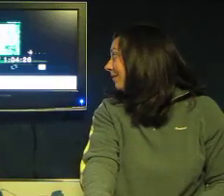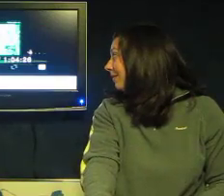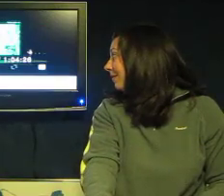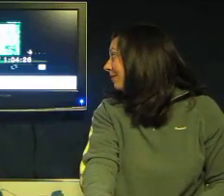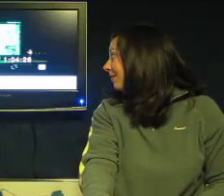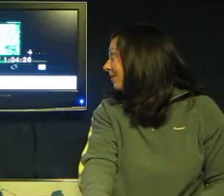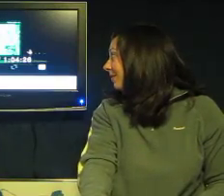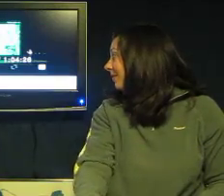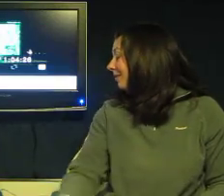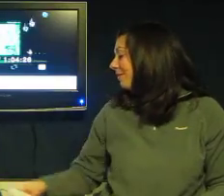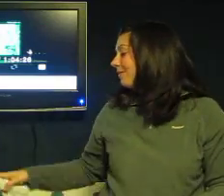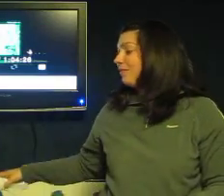this bird